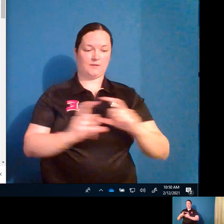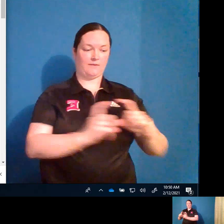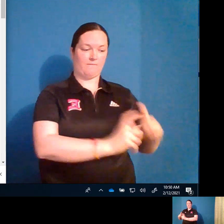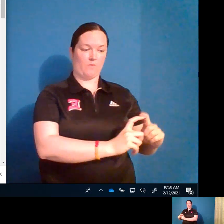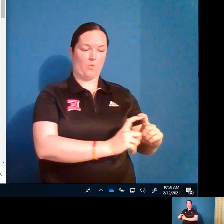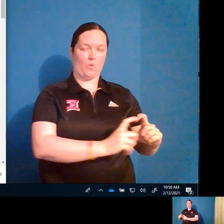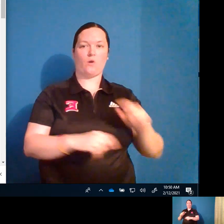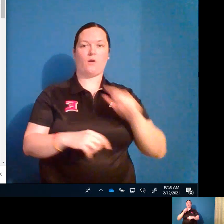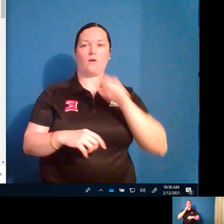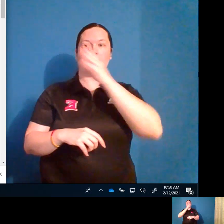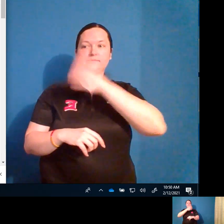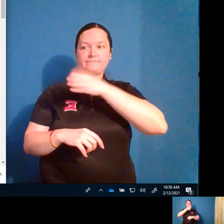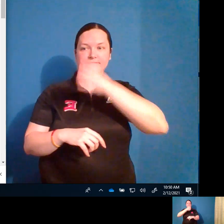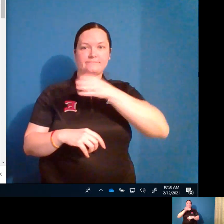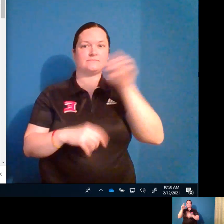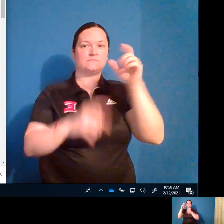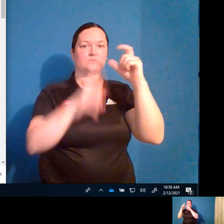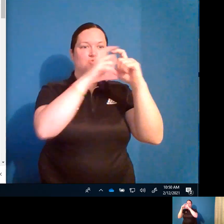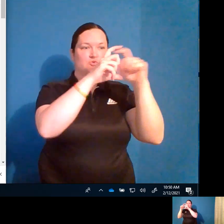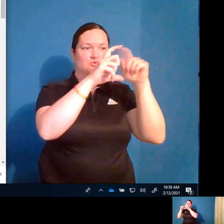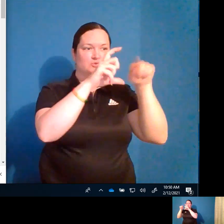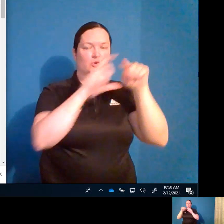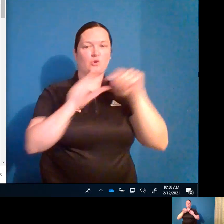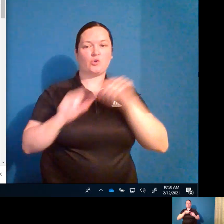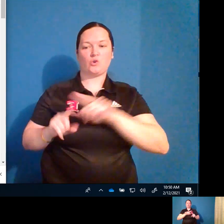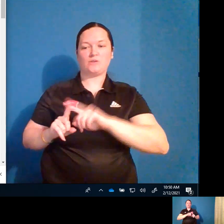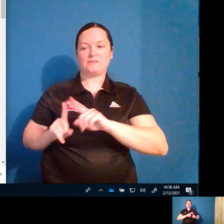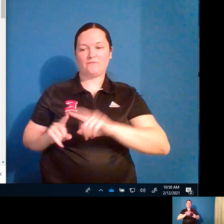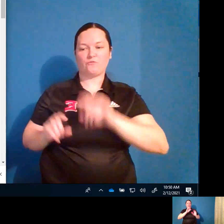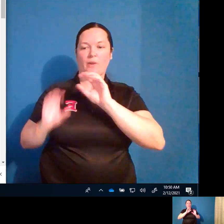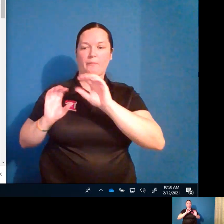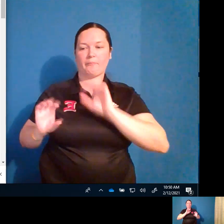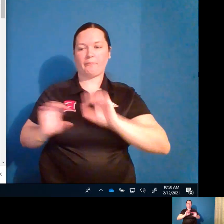different linear, different types. Let's go back and look.